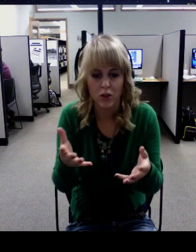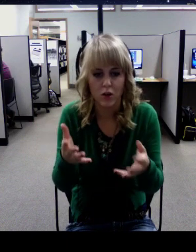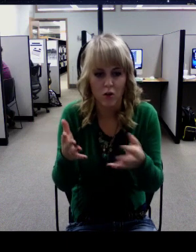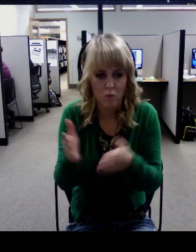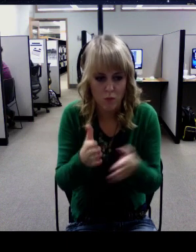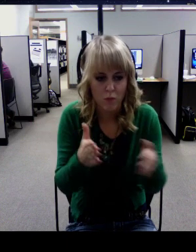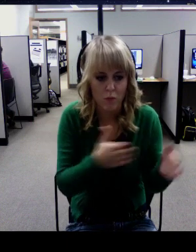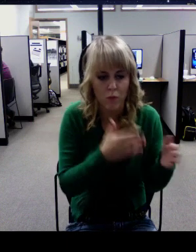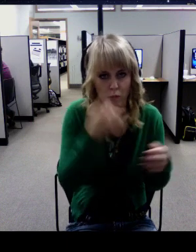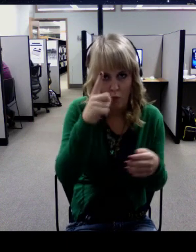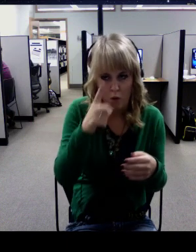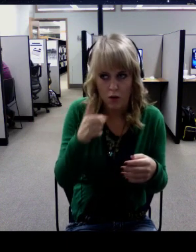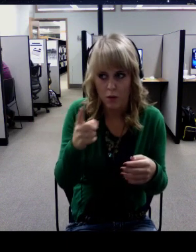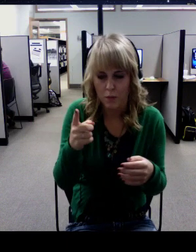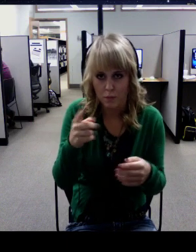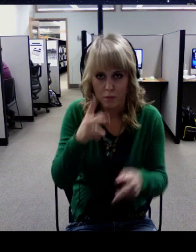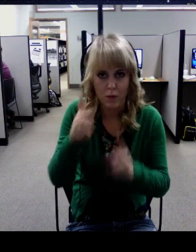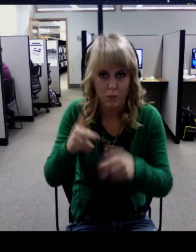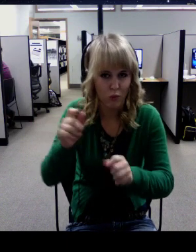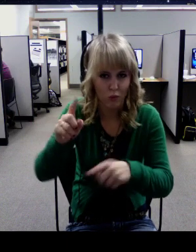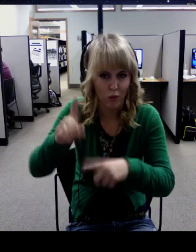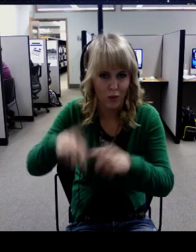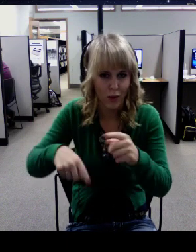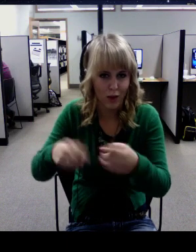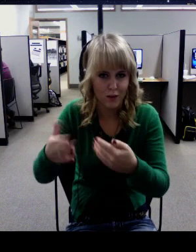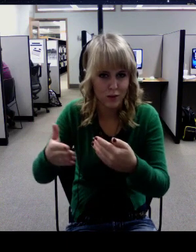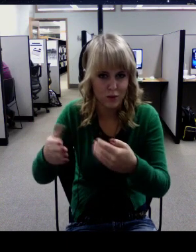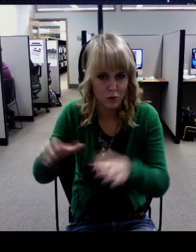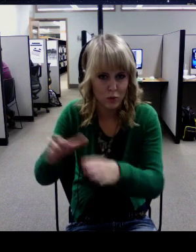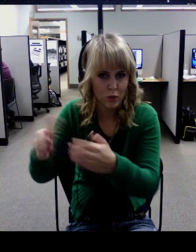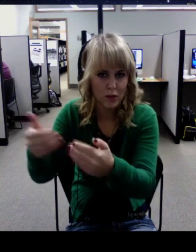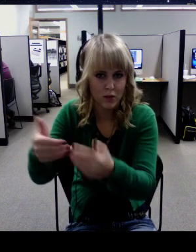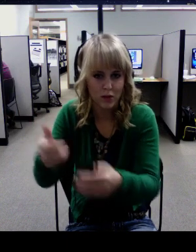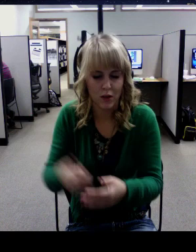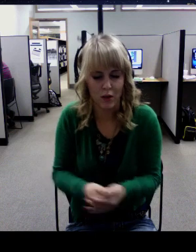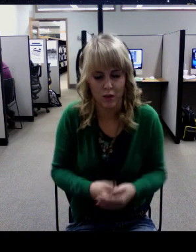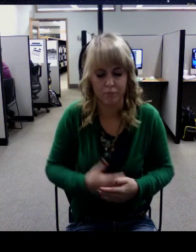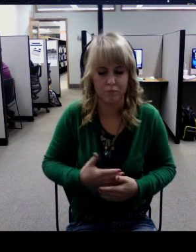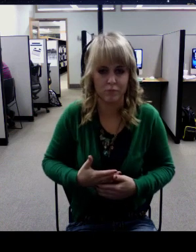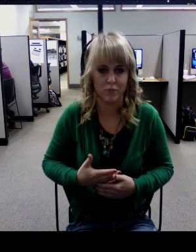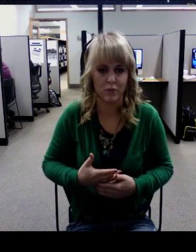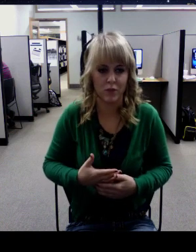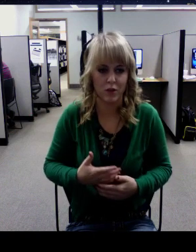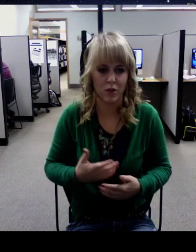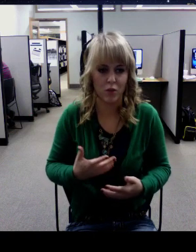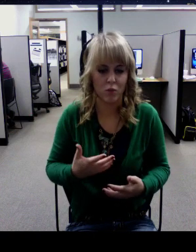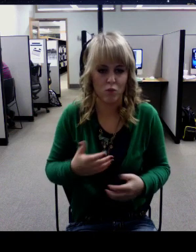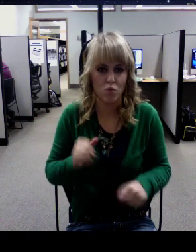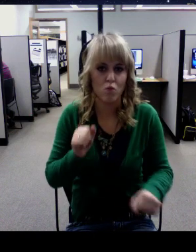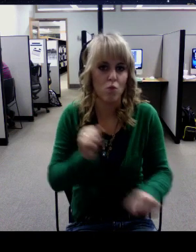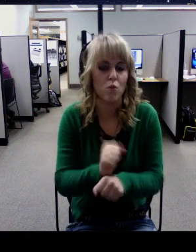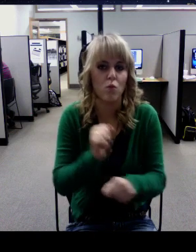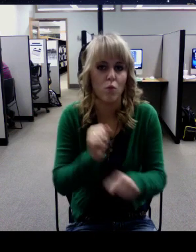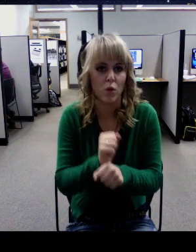something. And I have enjoyed this as a career. I would recommend it as a career to somebody